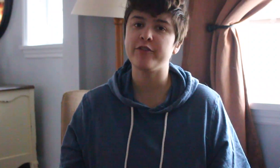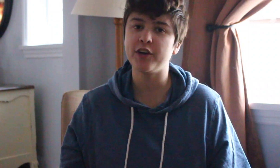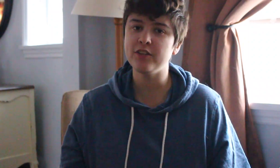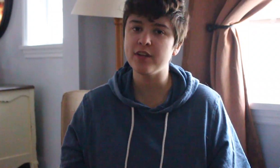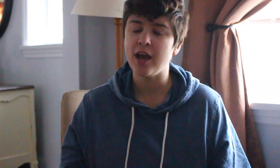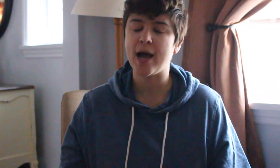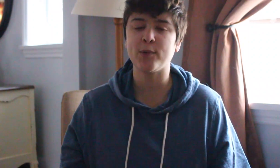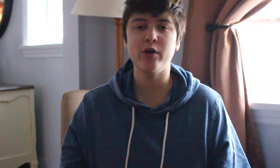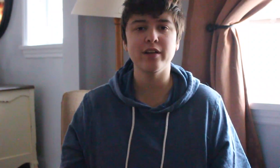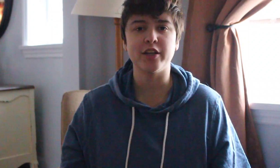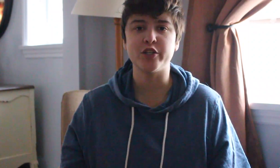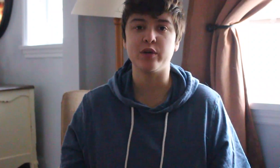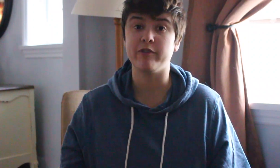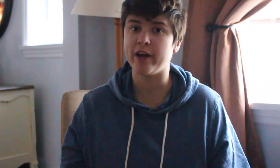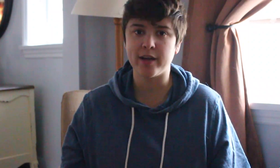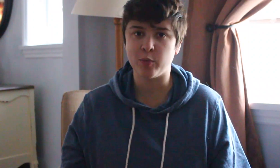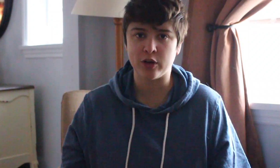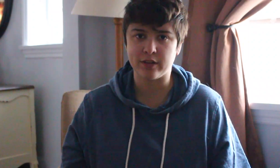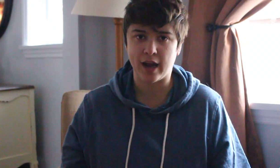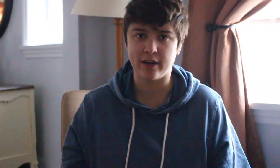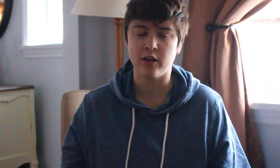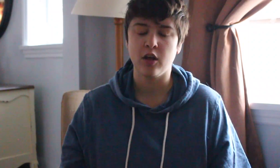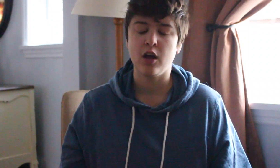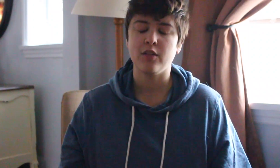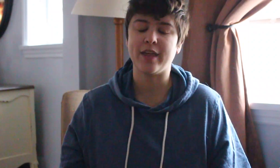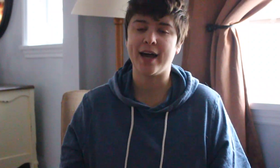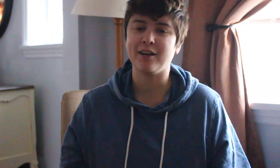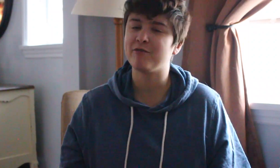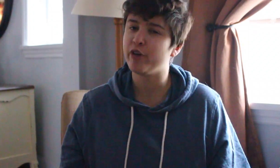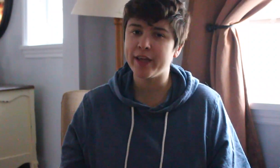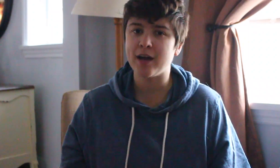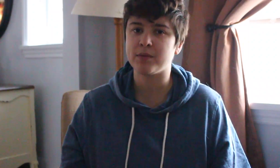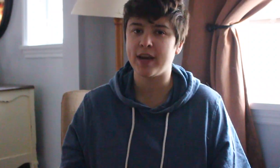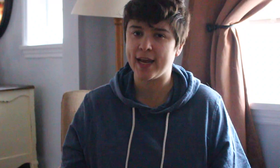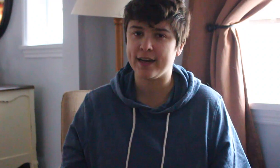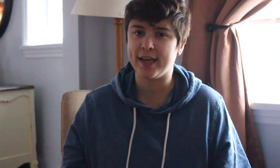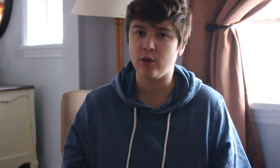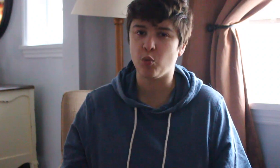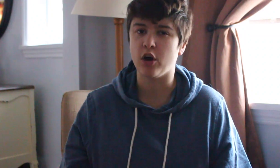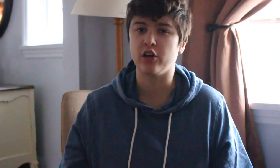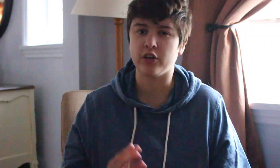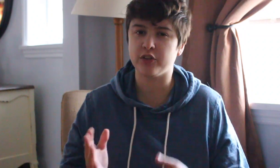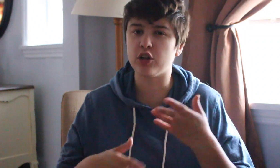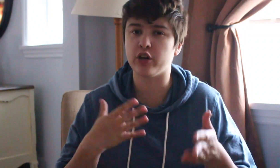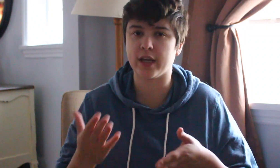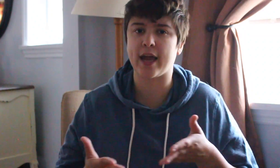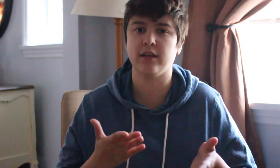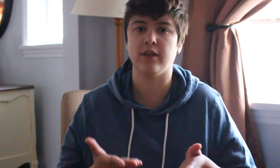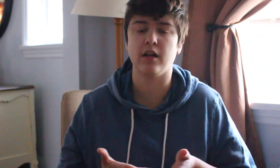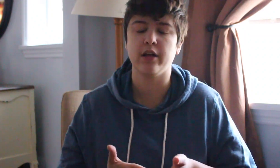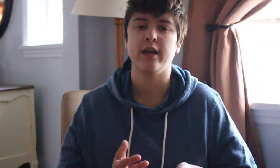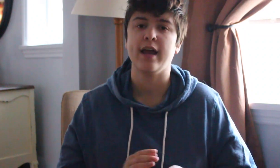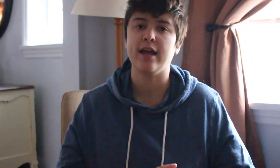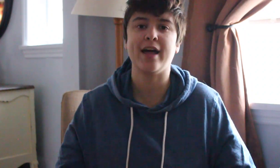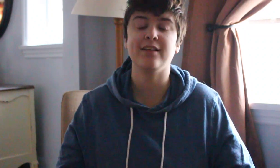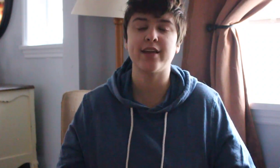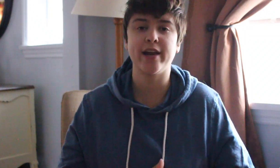First I'm going to teach you a very important sign that really comes in handy while you're still learning ASL and that sign